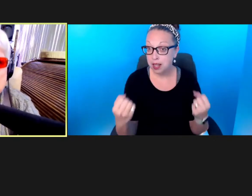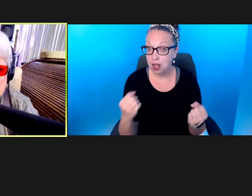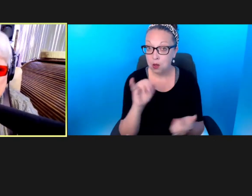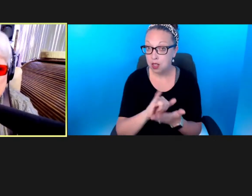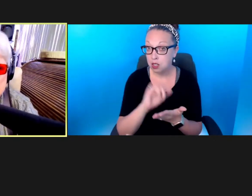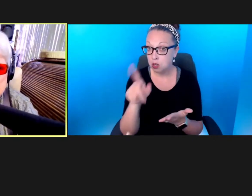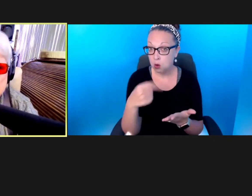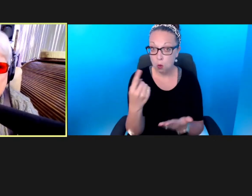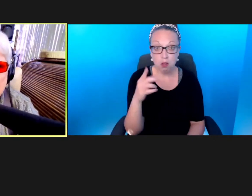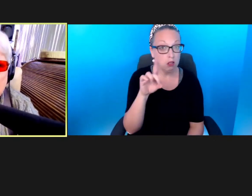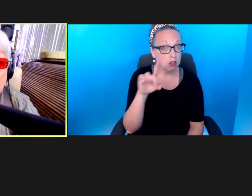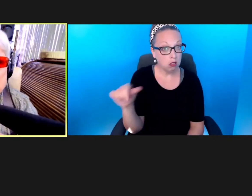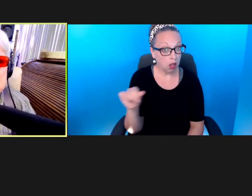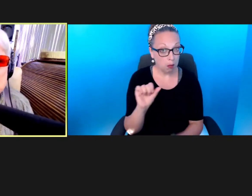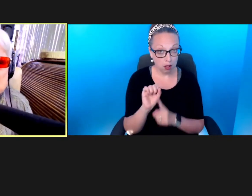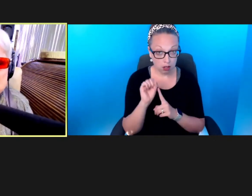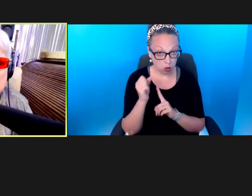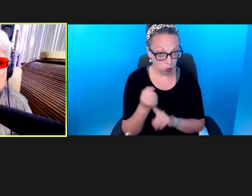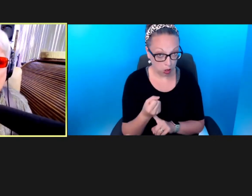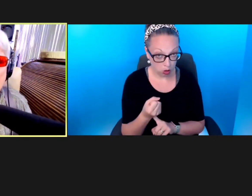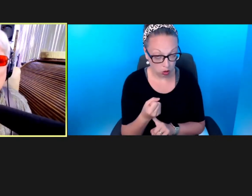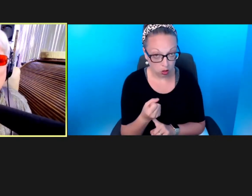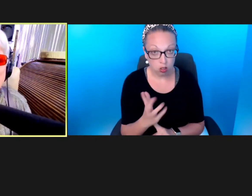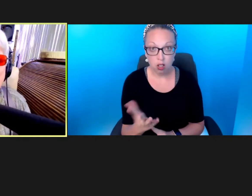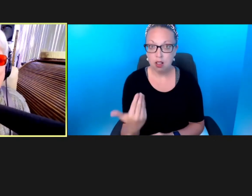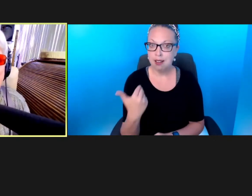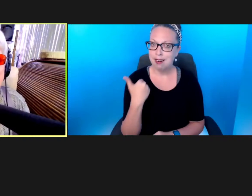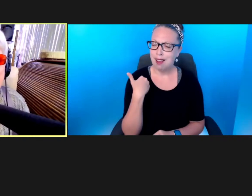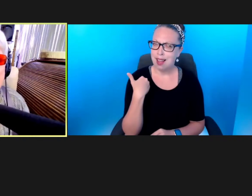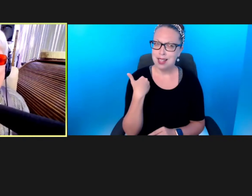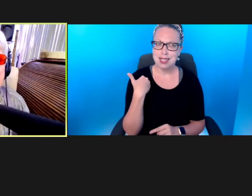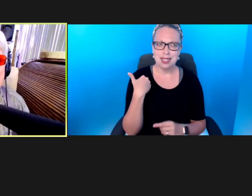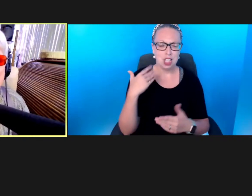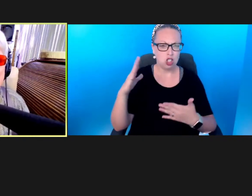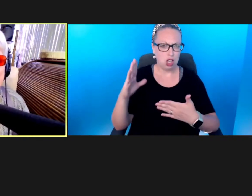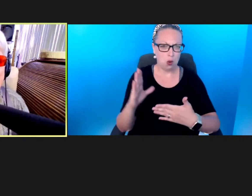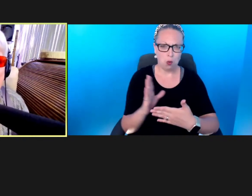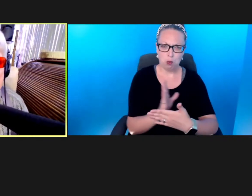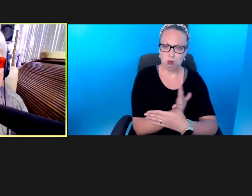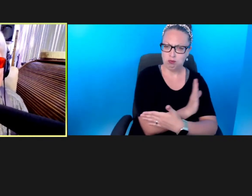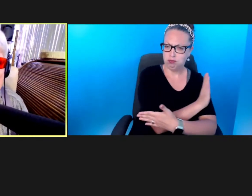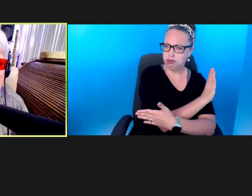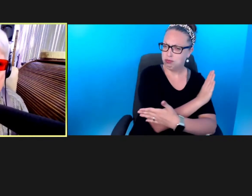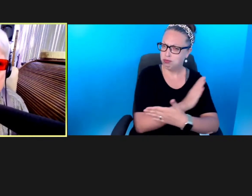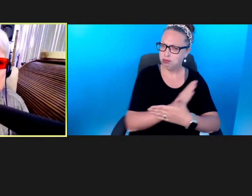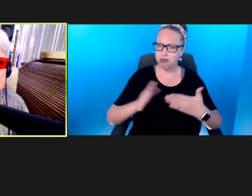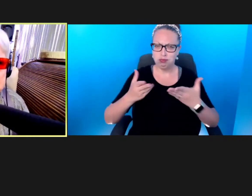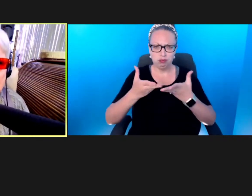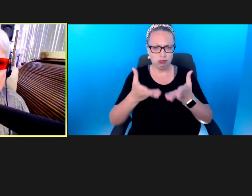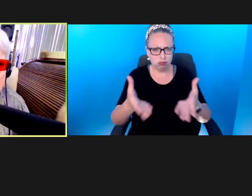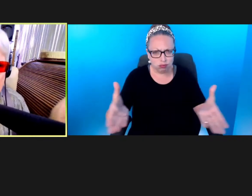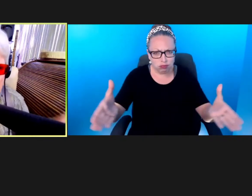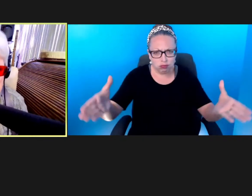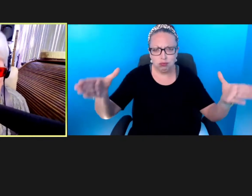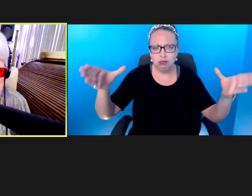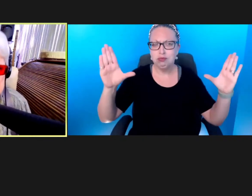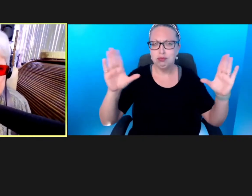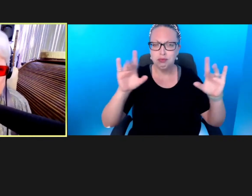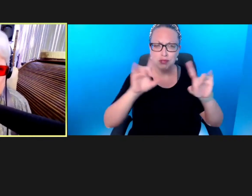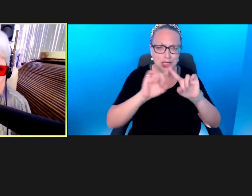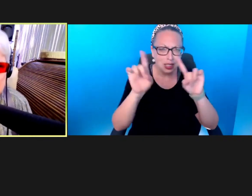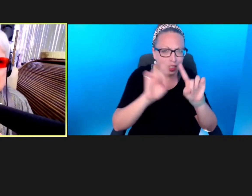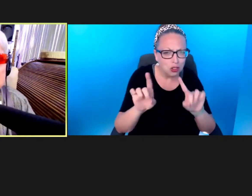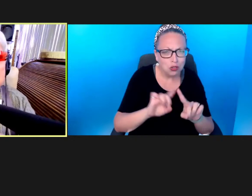disabling condition that has such a wide opening entering